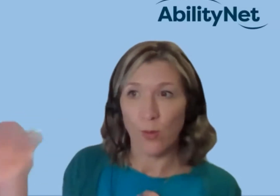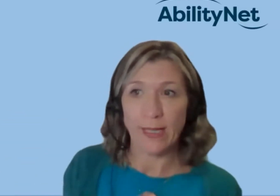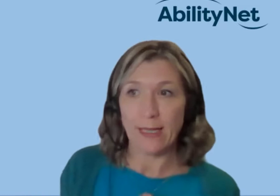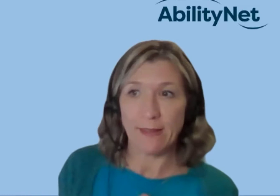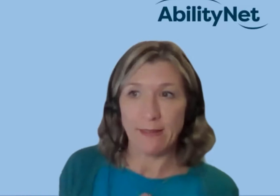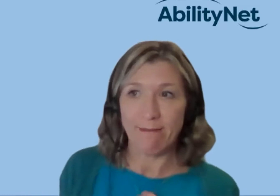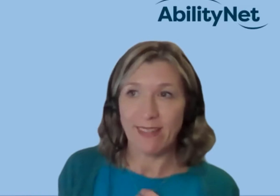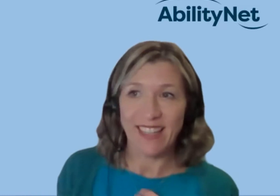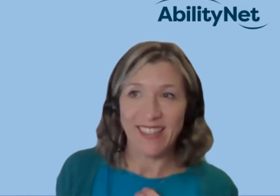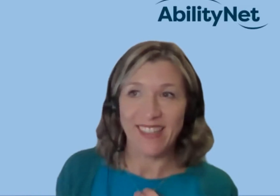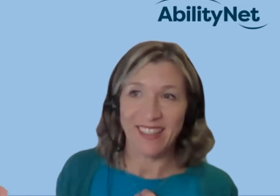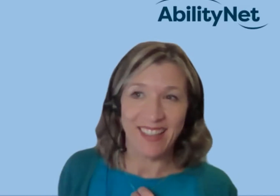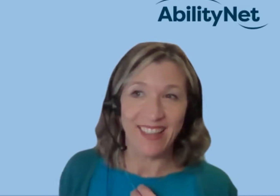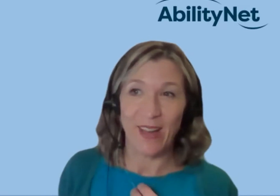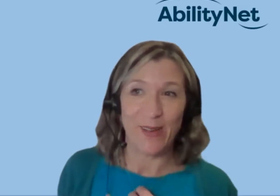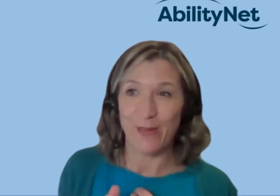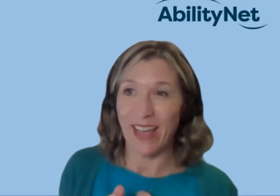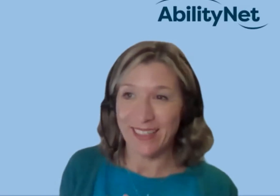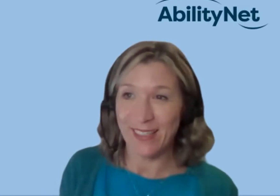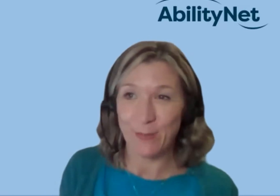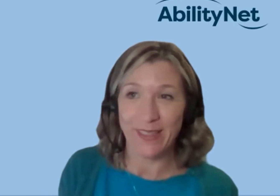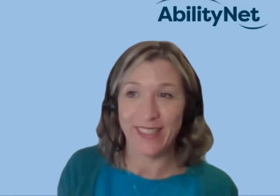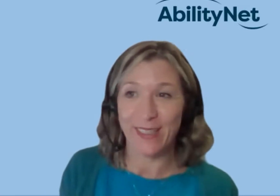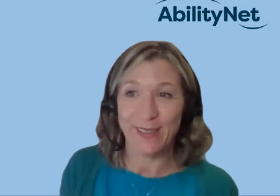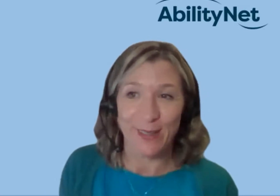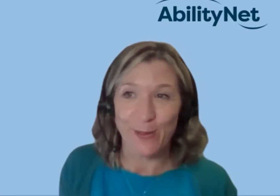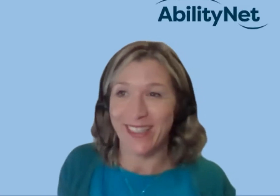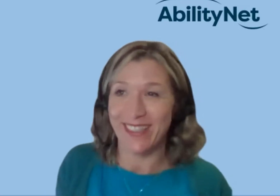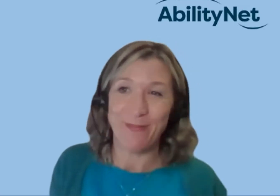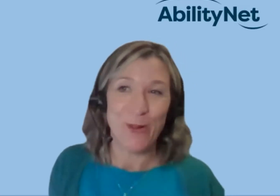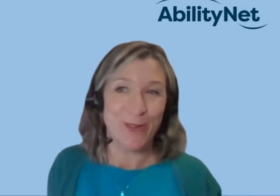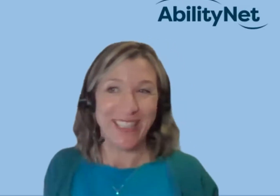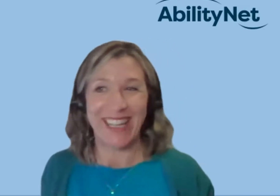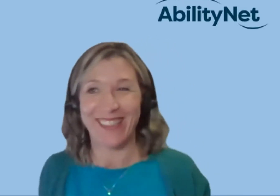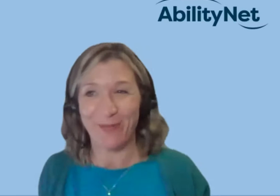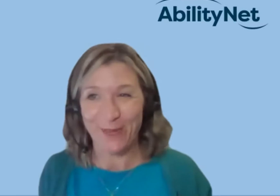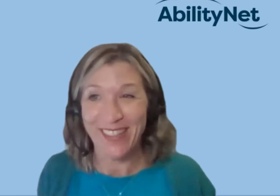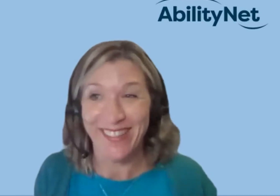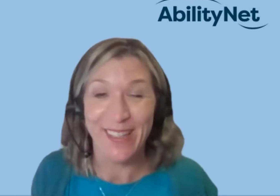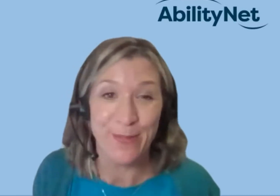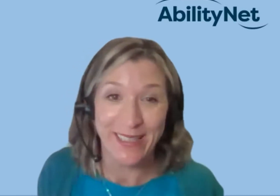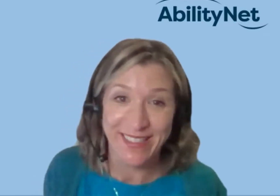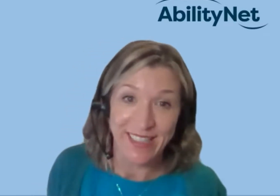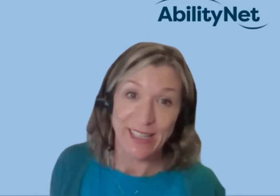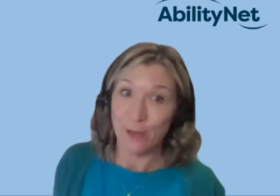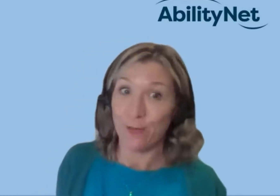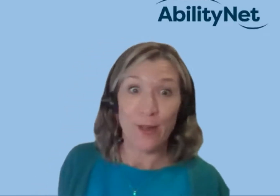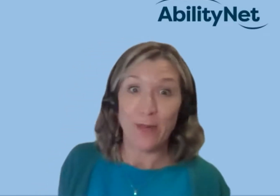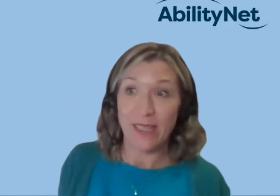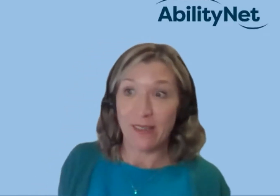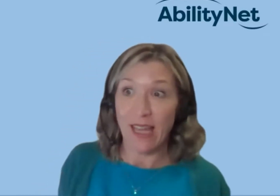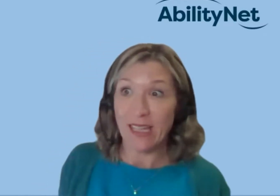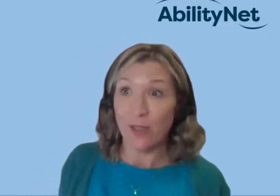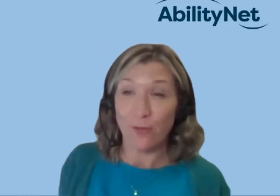more quickly than any accessibility consultant, more or less, within AbilityNet. You've